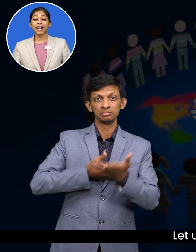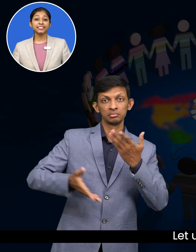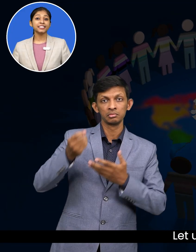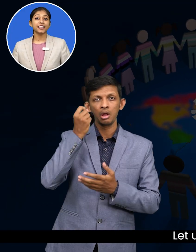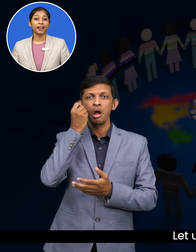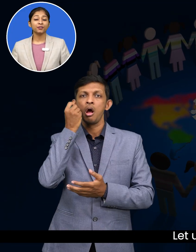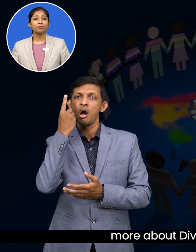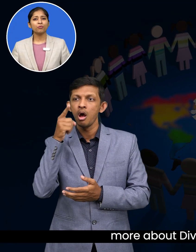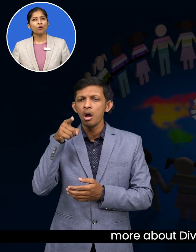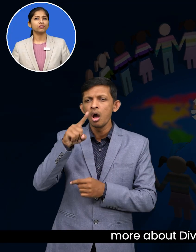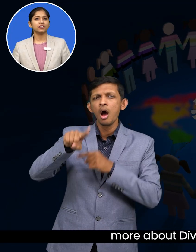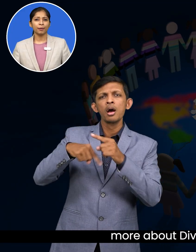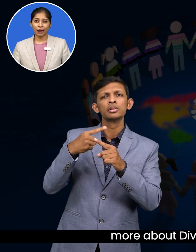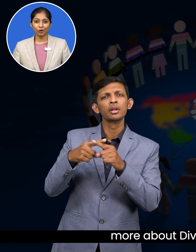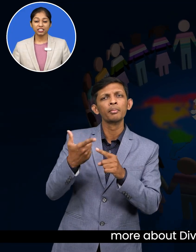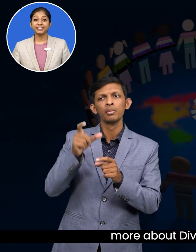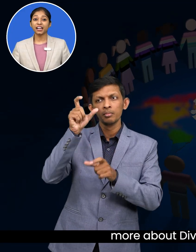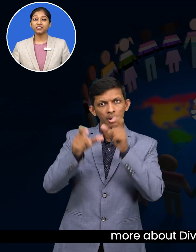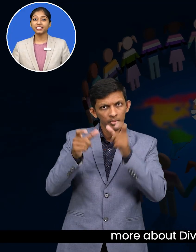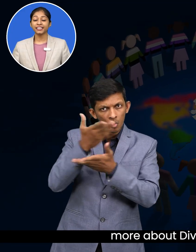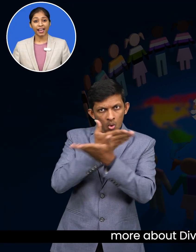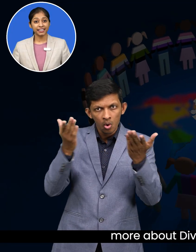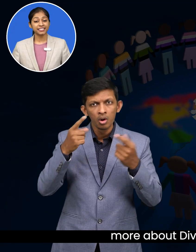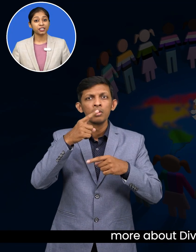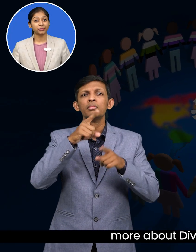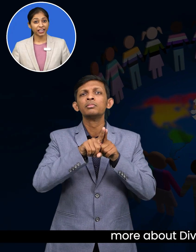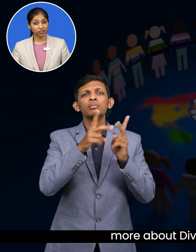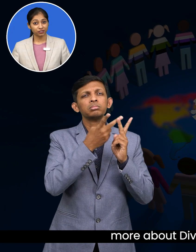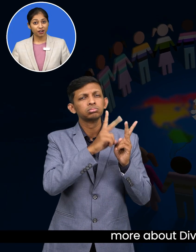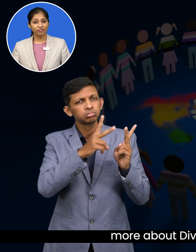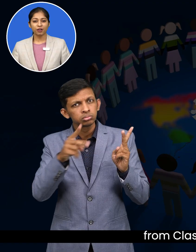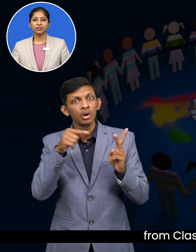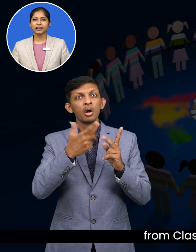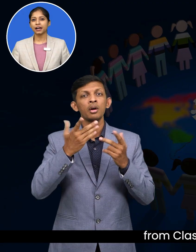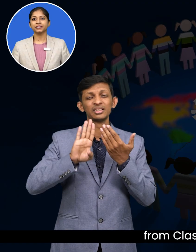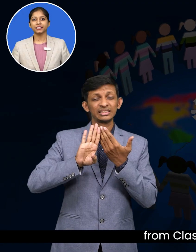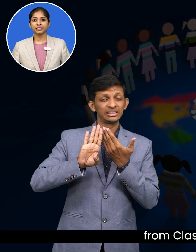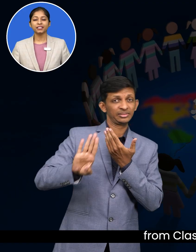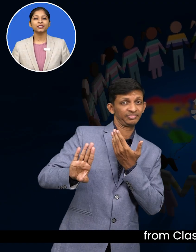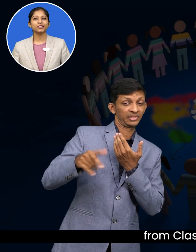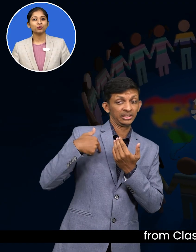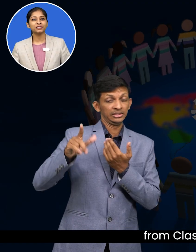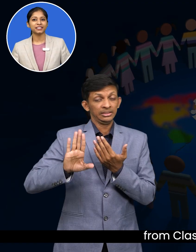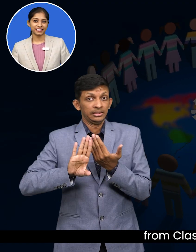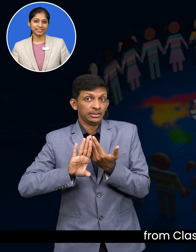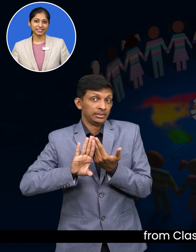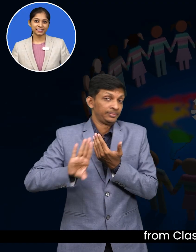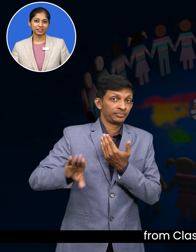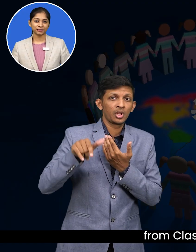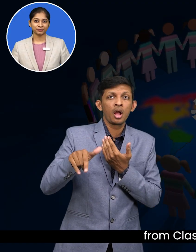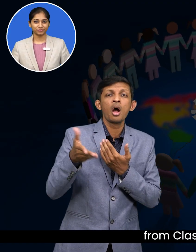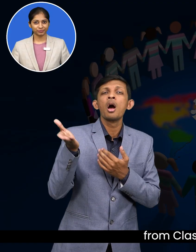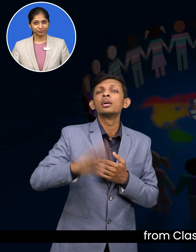Let us understand more about diversity and discrimination from Class 6 Social